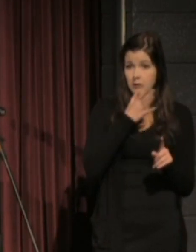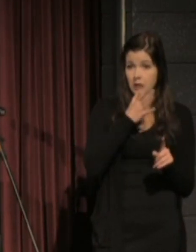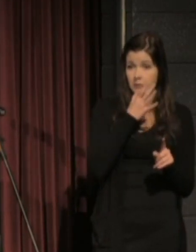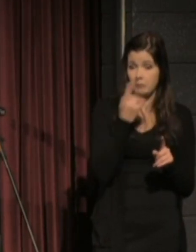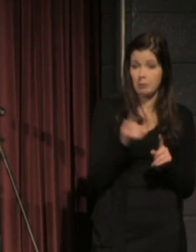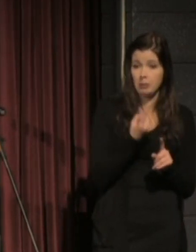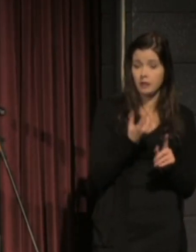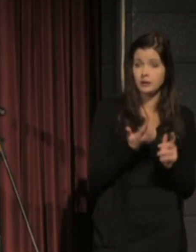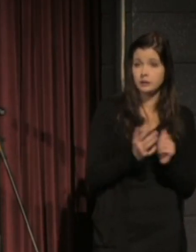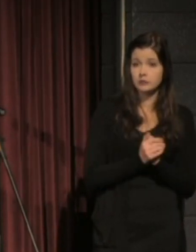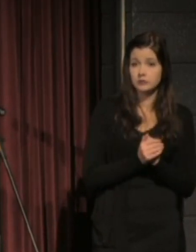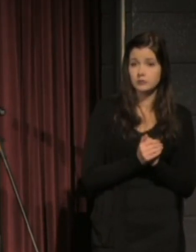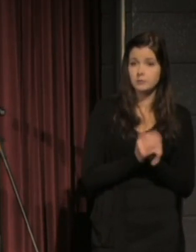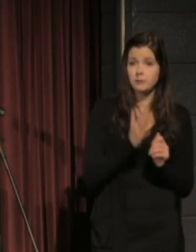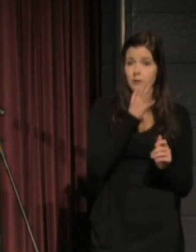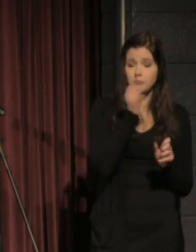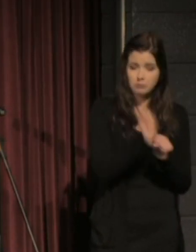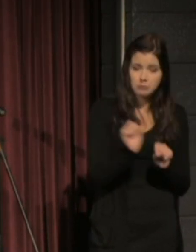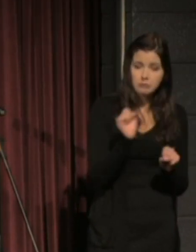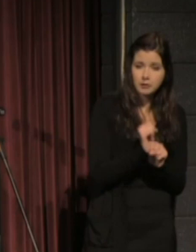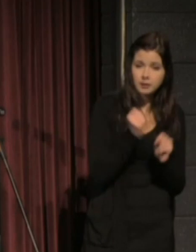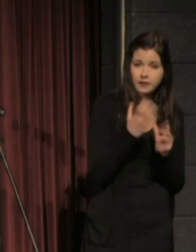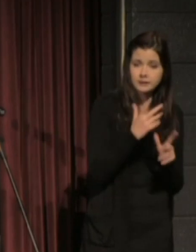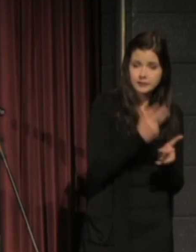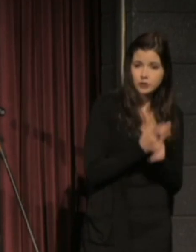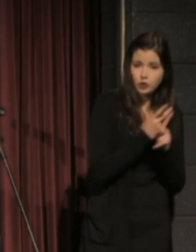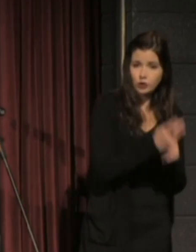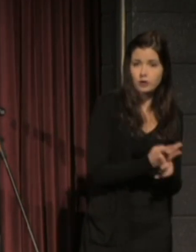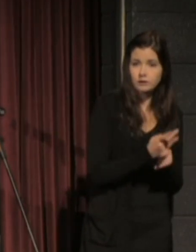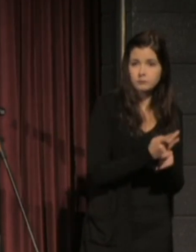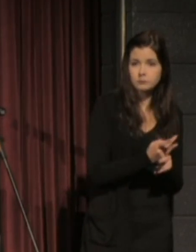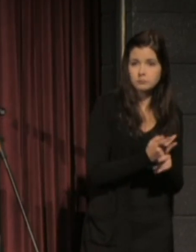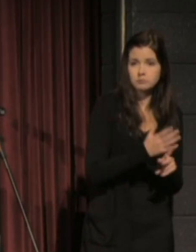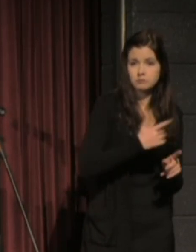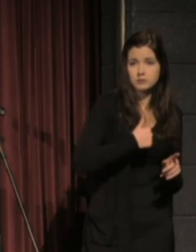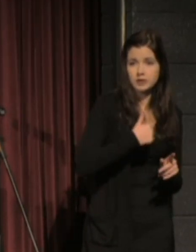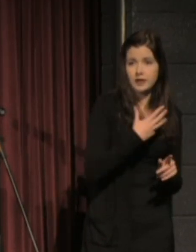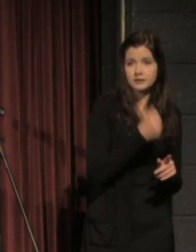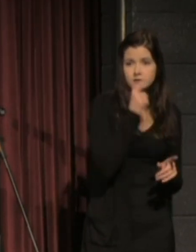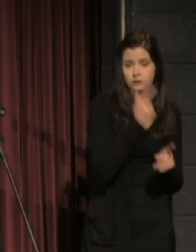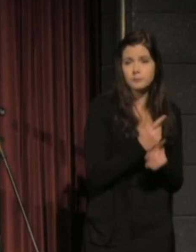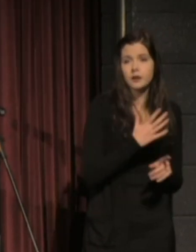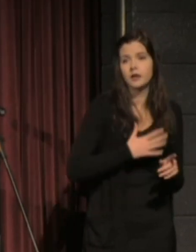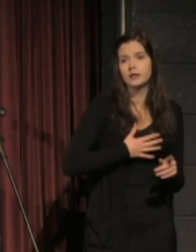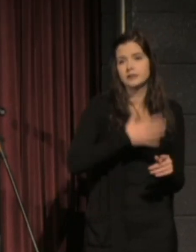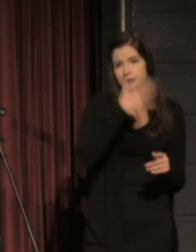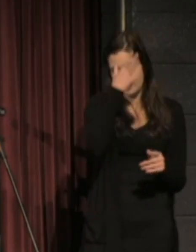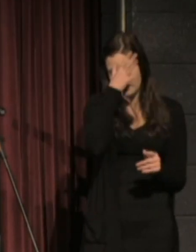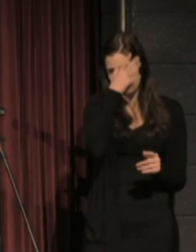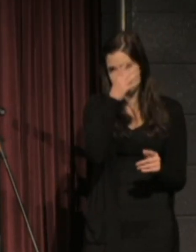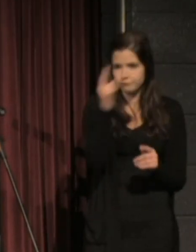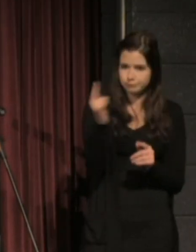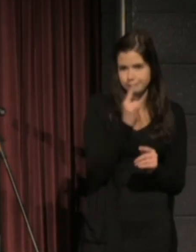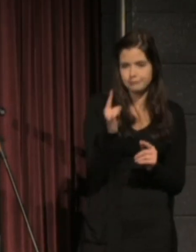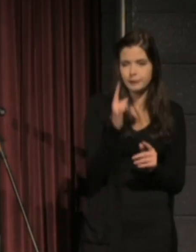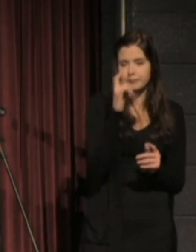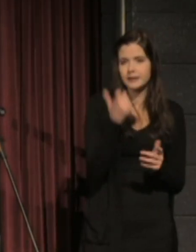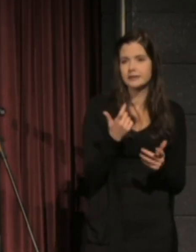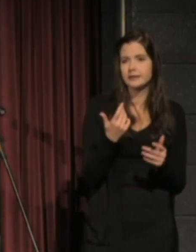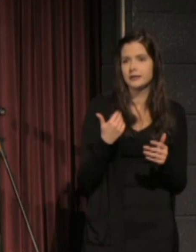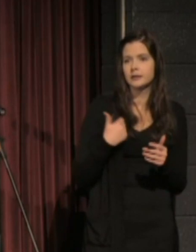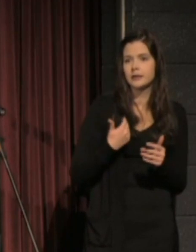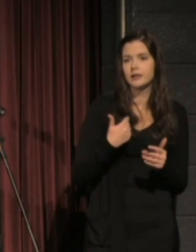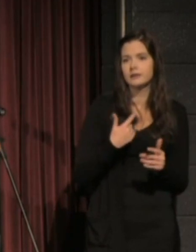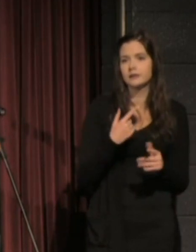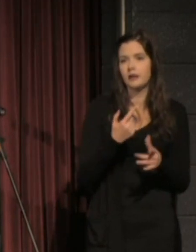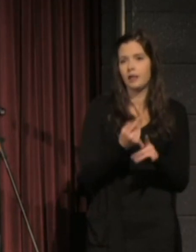take care of me and my younger sister. My father was in and out of my life as he suffered from alcoholism. So, to cope with not having